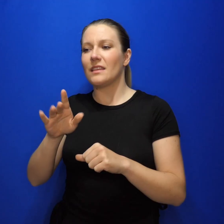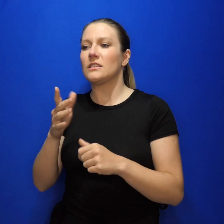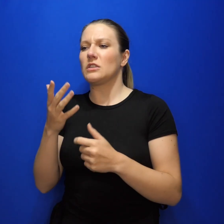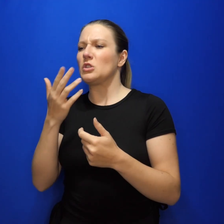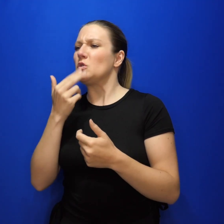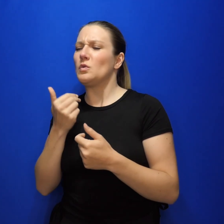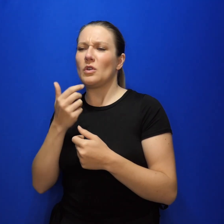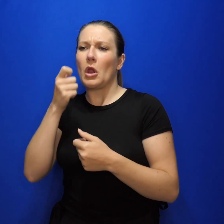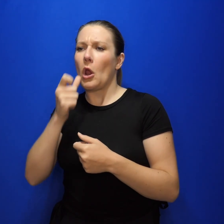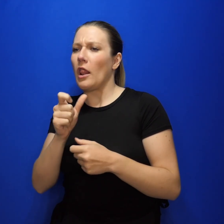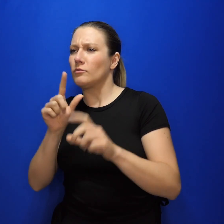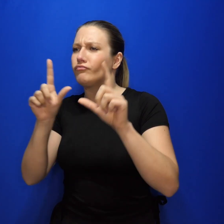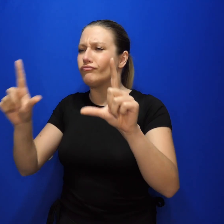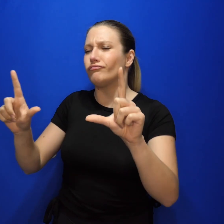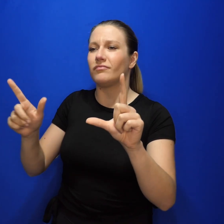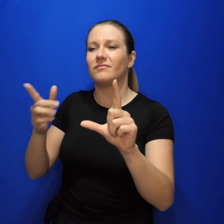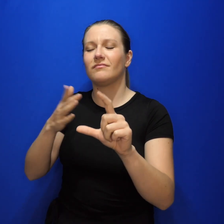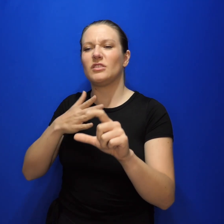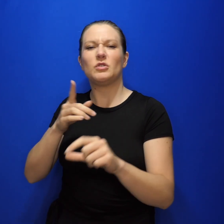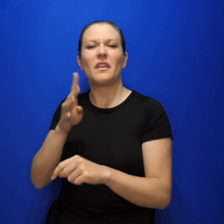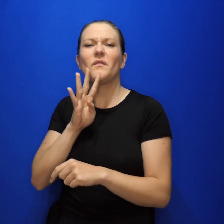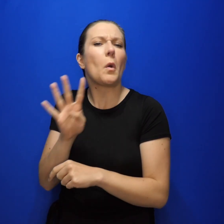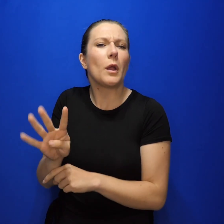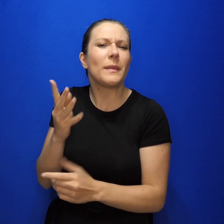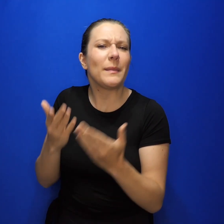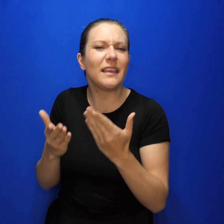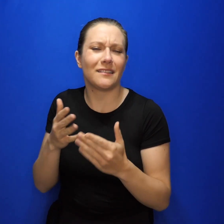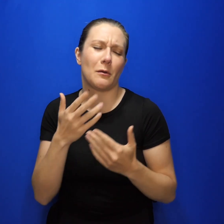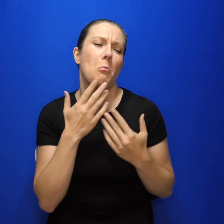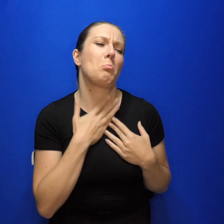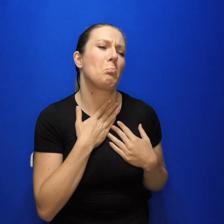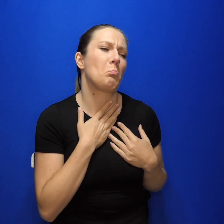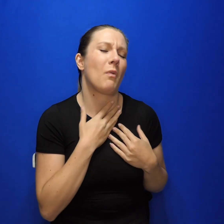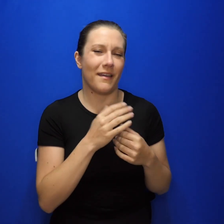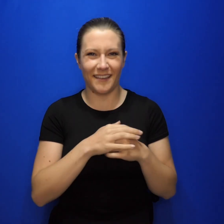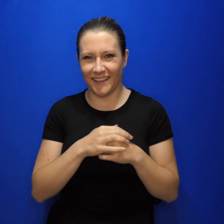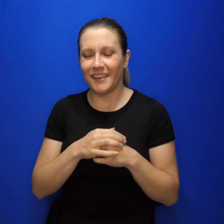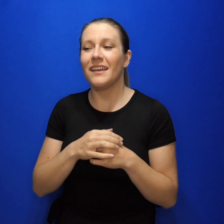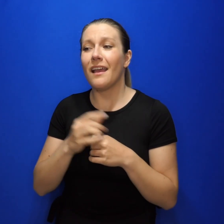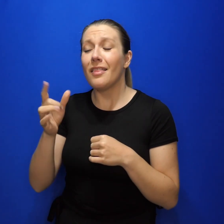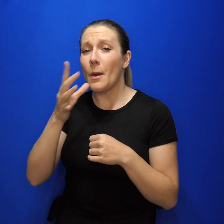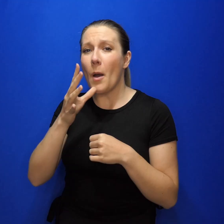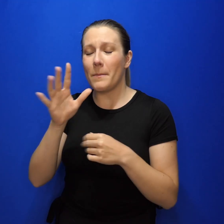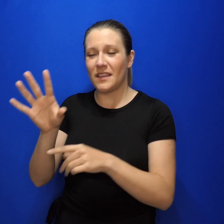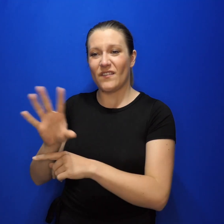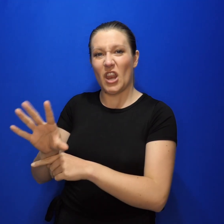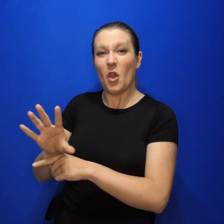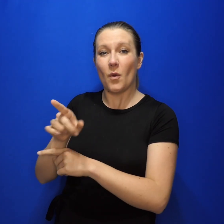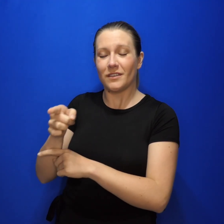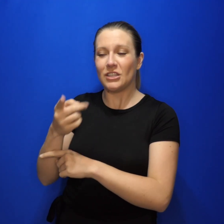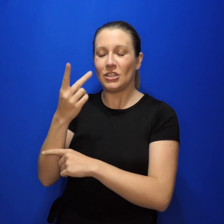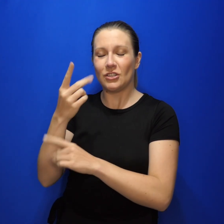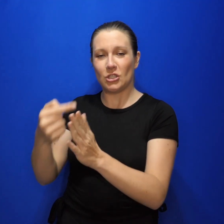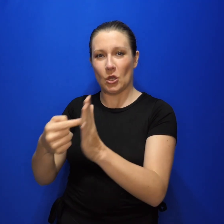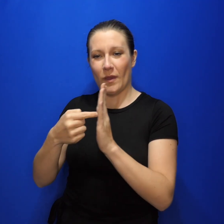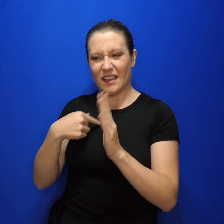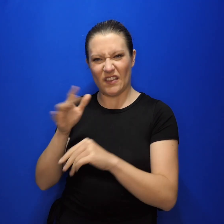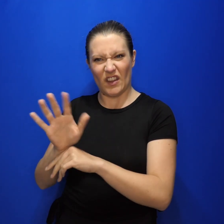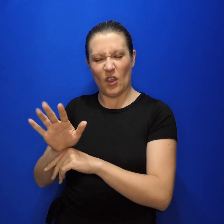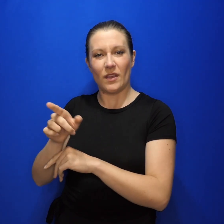on my Facebook page the other day. She's like 4 years old. And and the mom's video is showing us a video of her. And this girl is